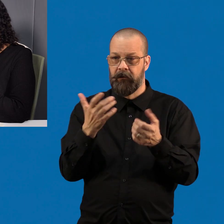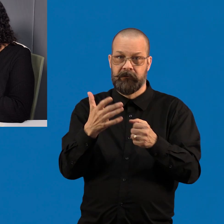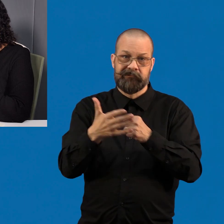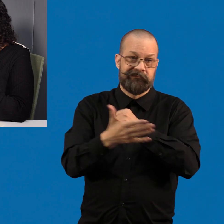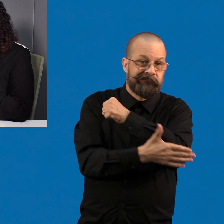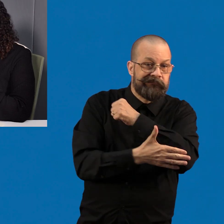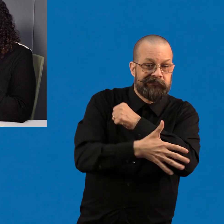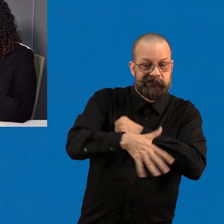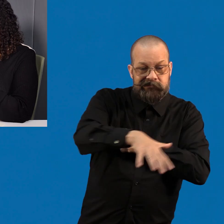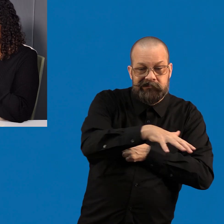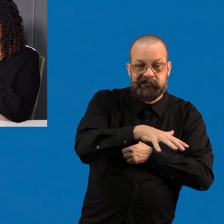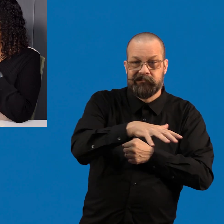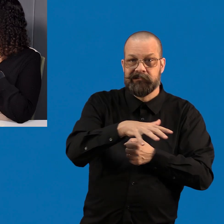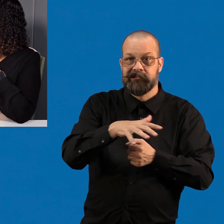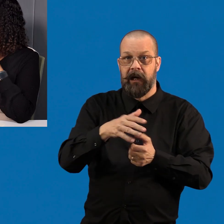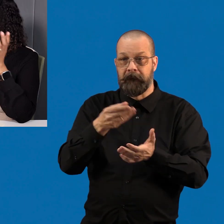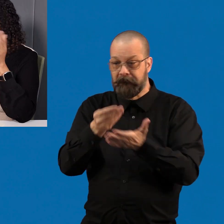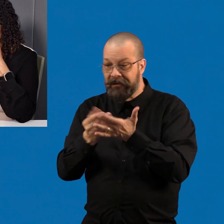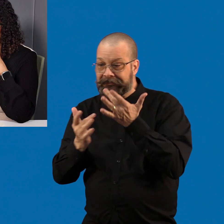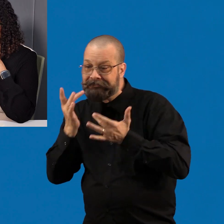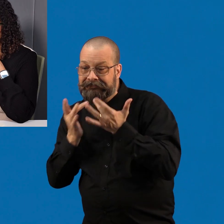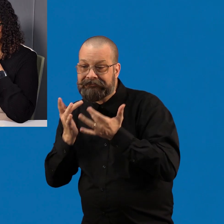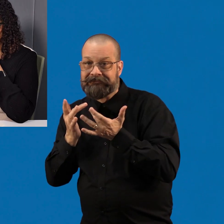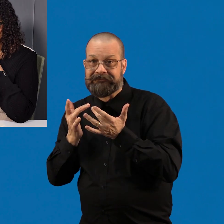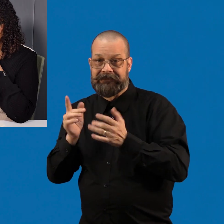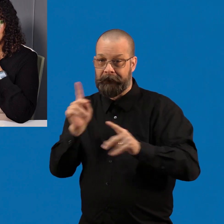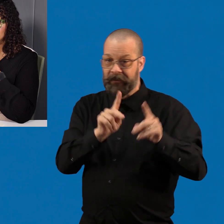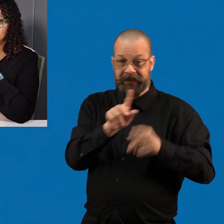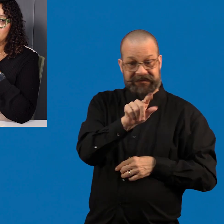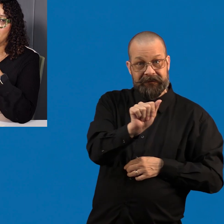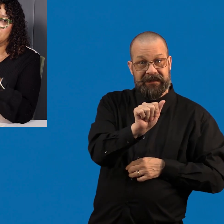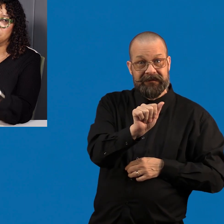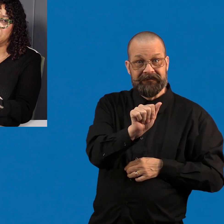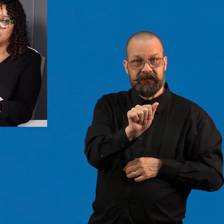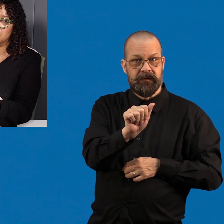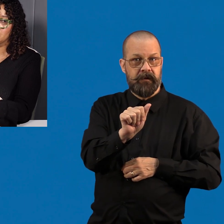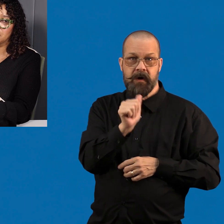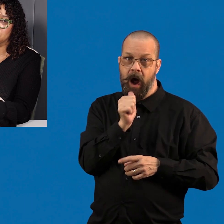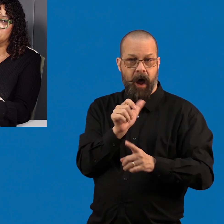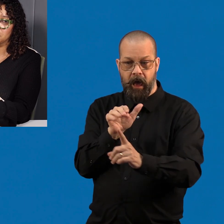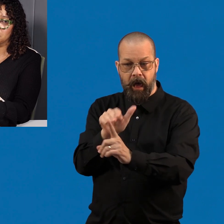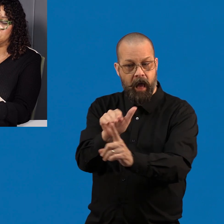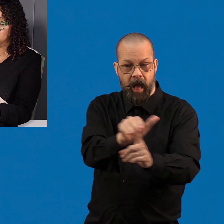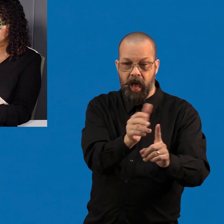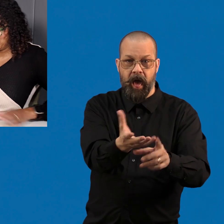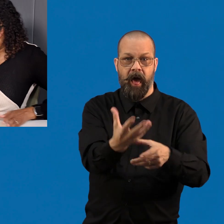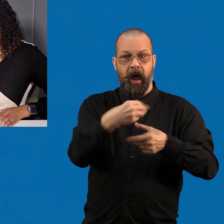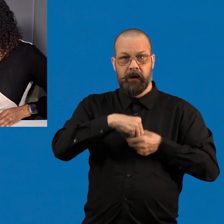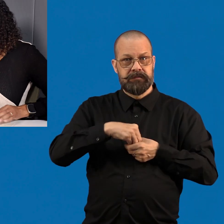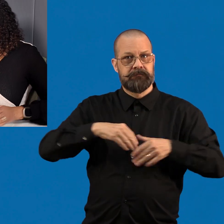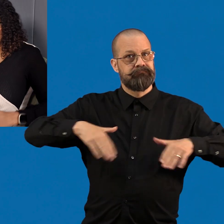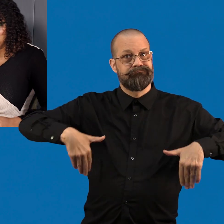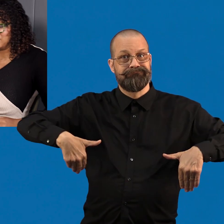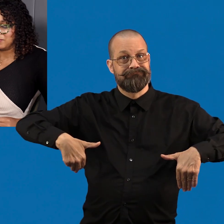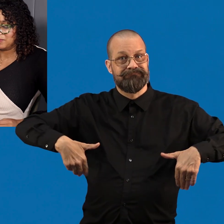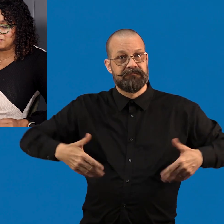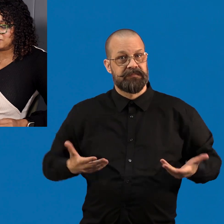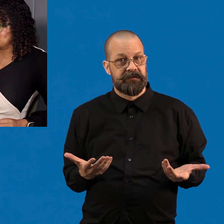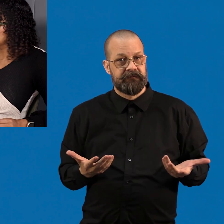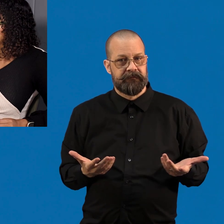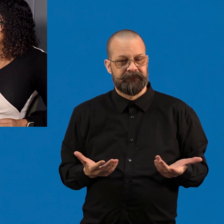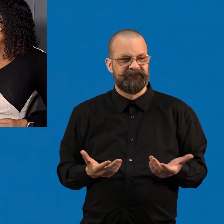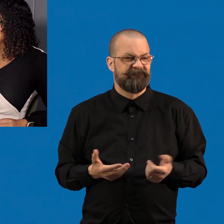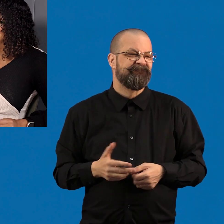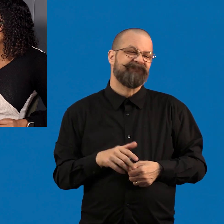rural residents, low-income groups, and people with disabilities simply aren't being included. And it's important to remember